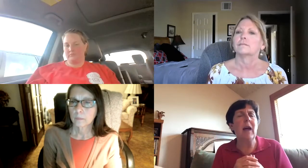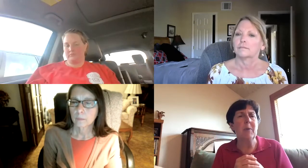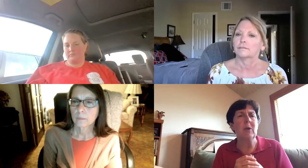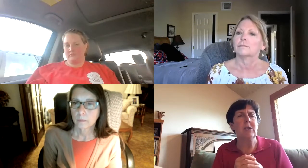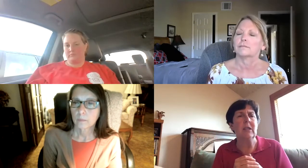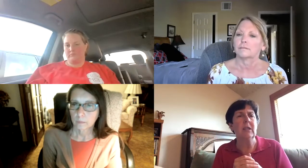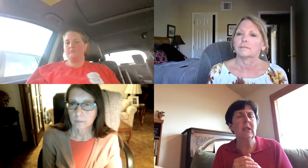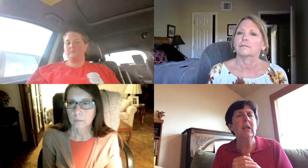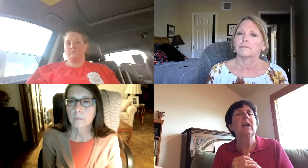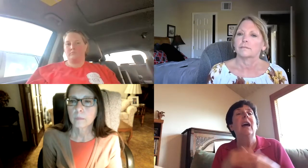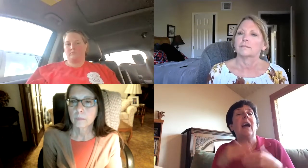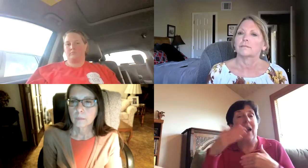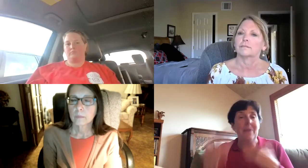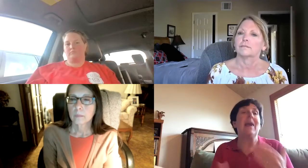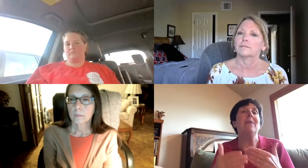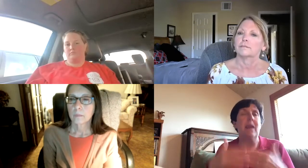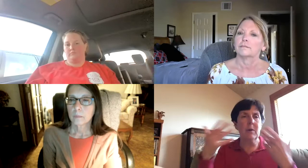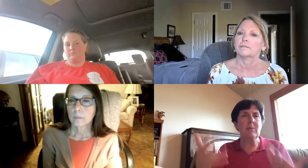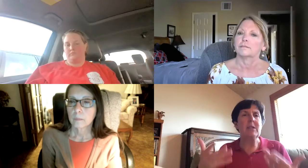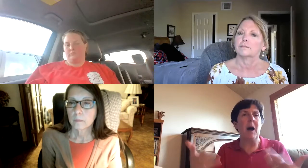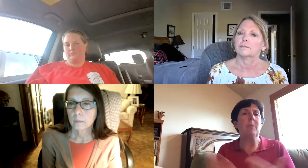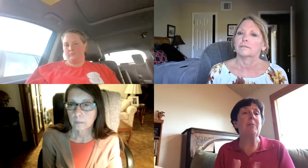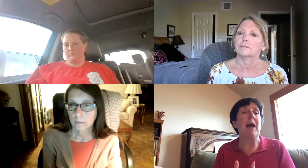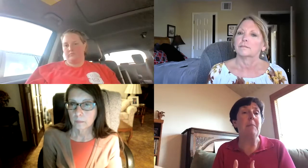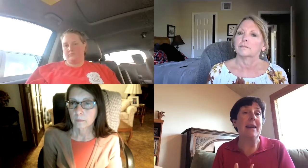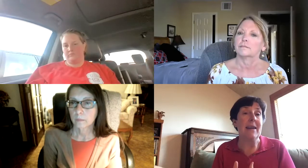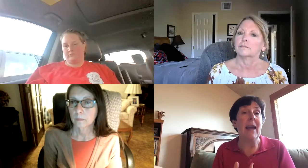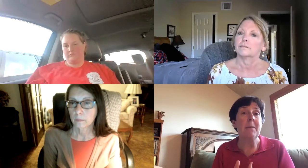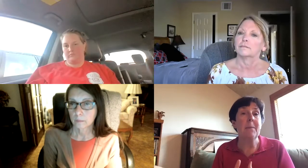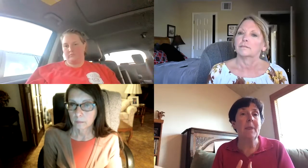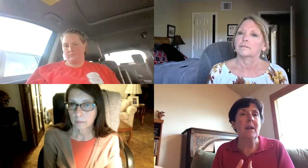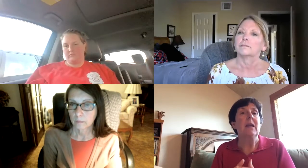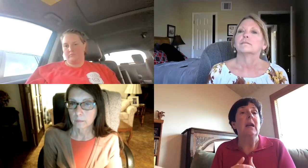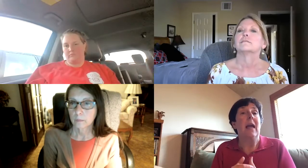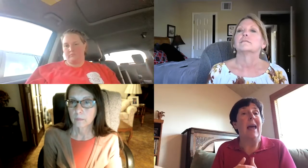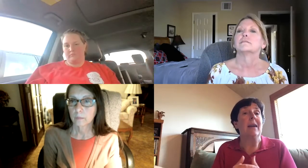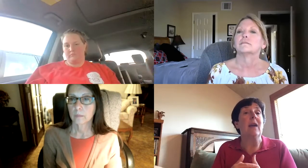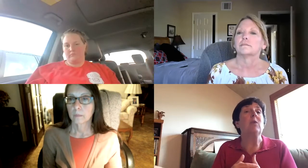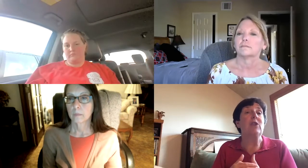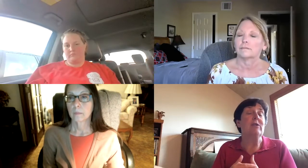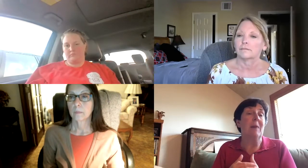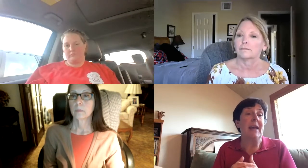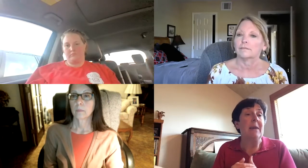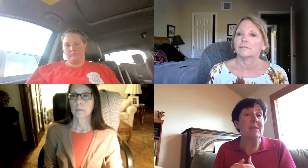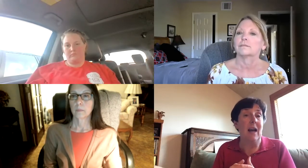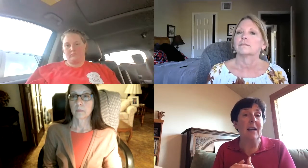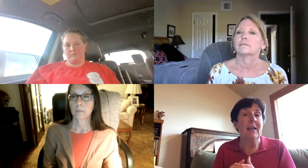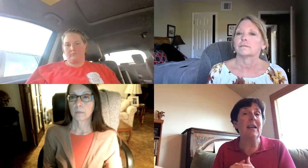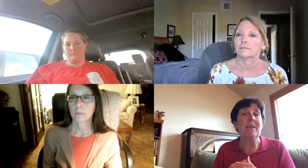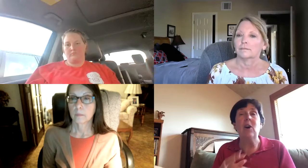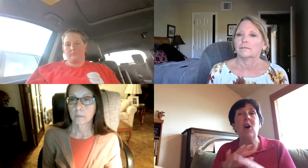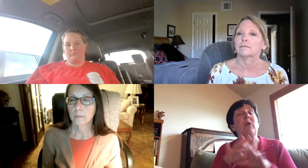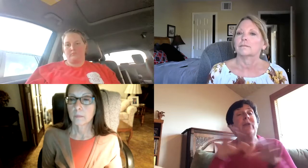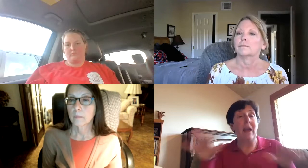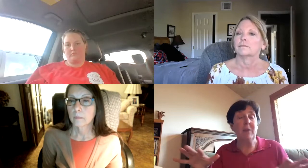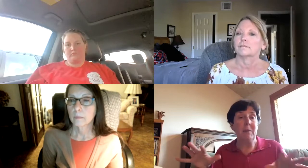I don't know that person. And then they would respond with my maiden name. And they would use my name sign. And